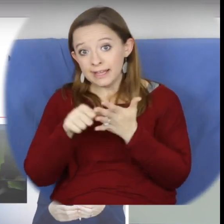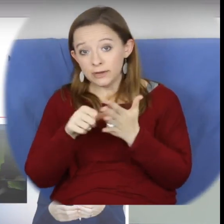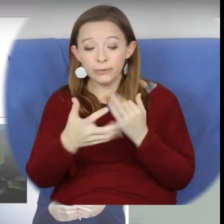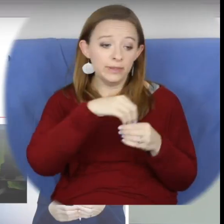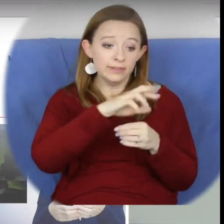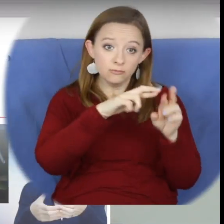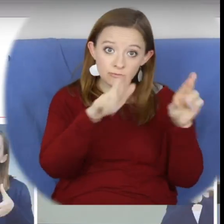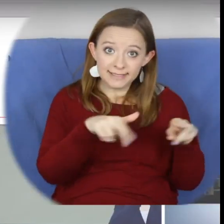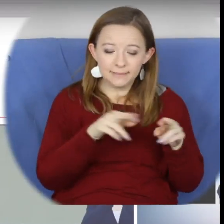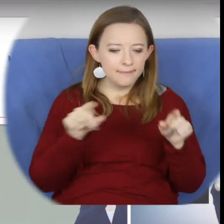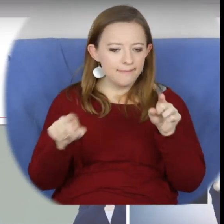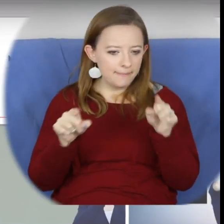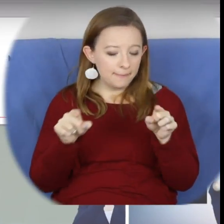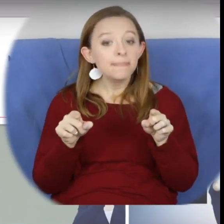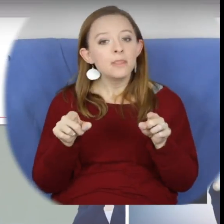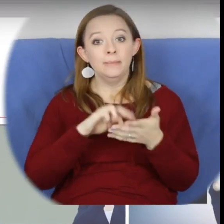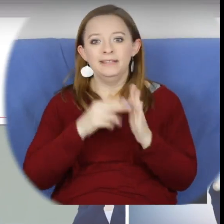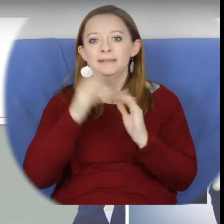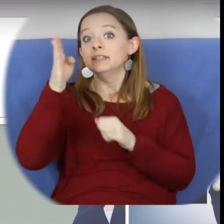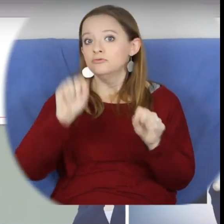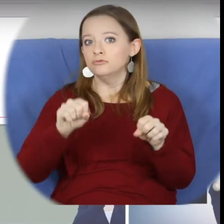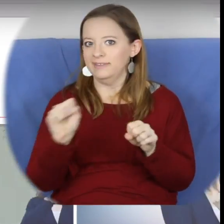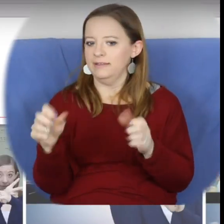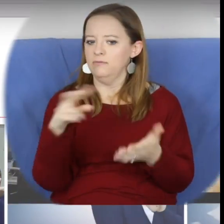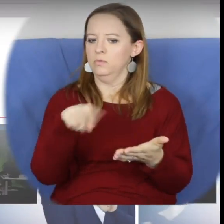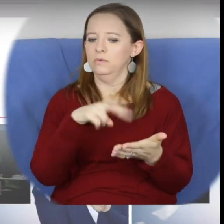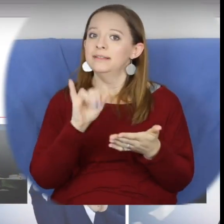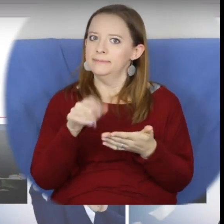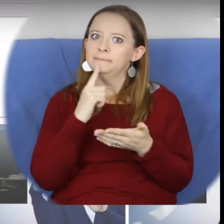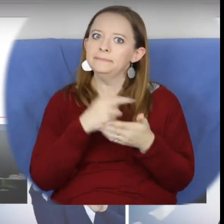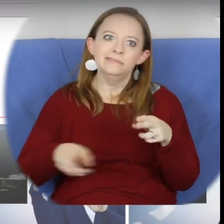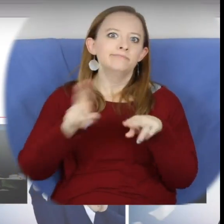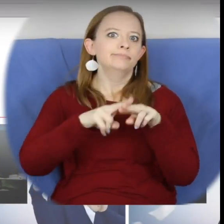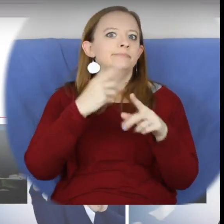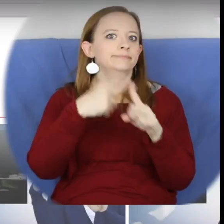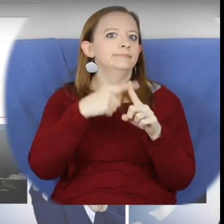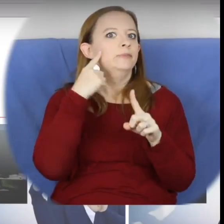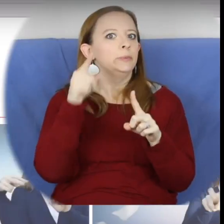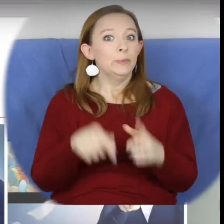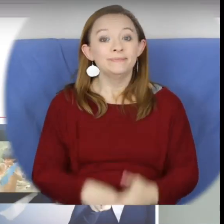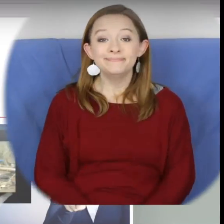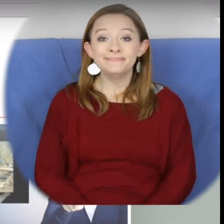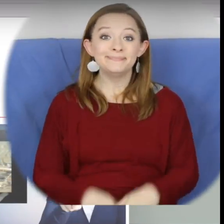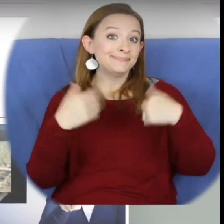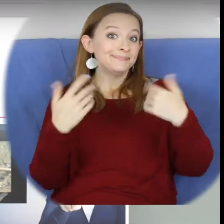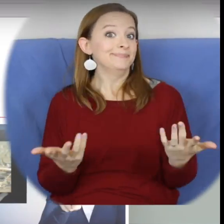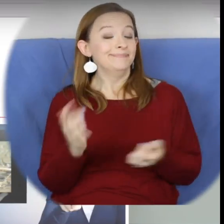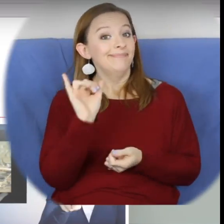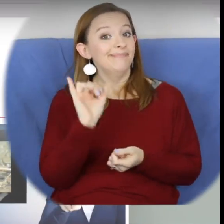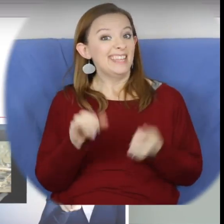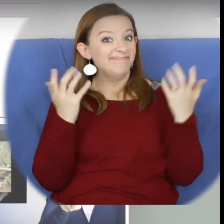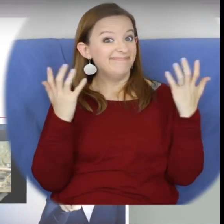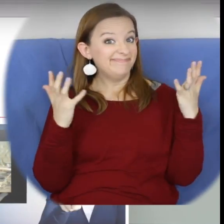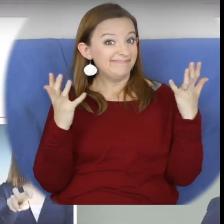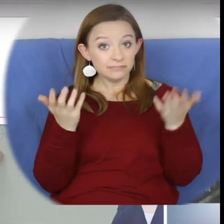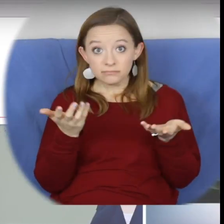But if your e-portfolio has a resume and informative, and it can be a